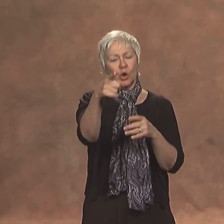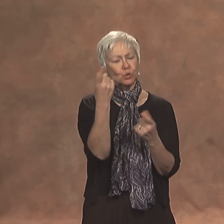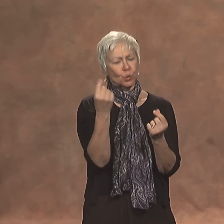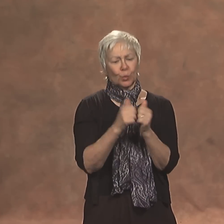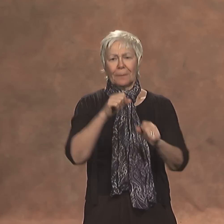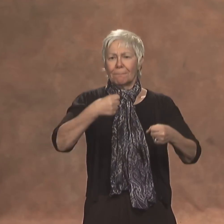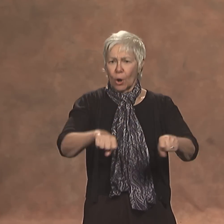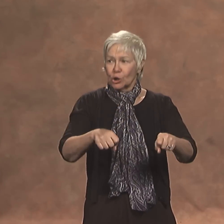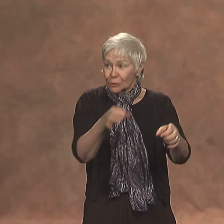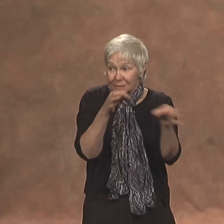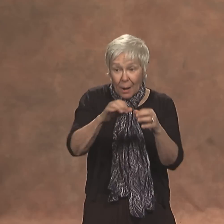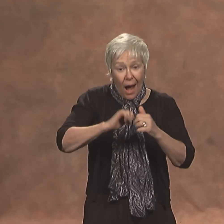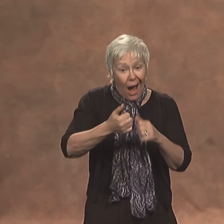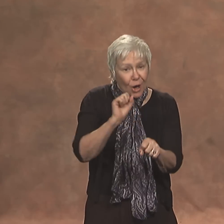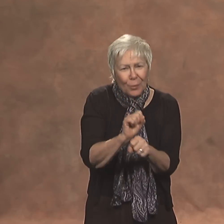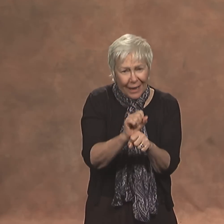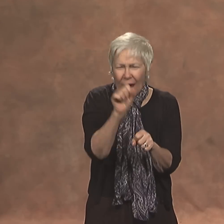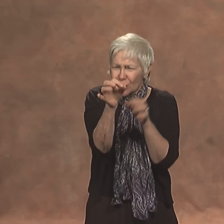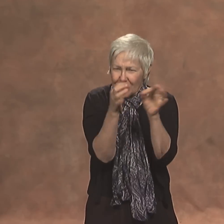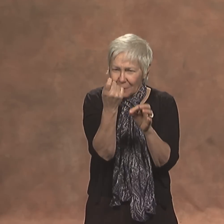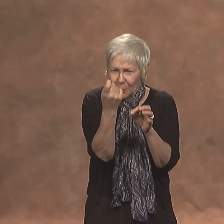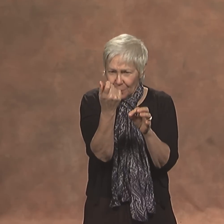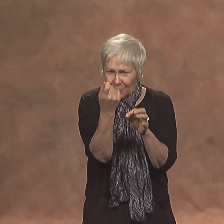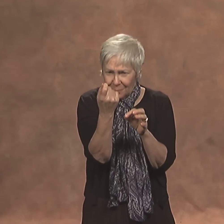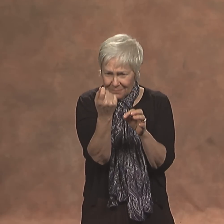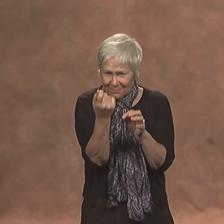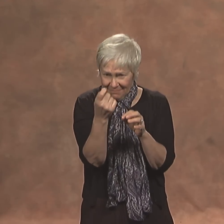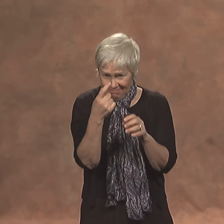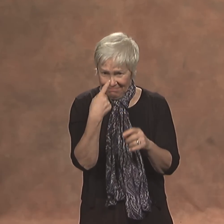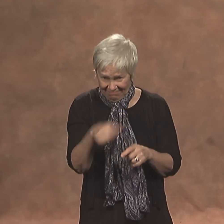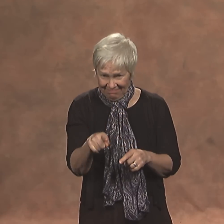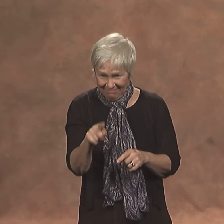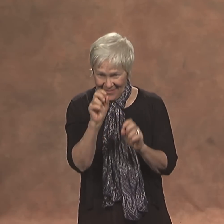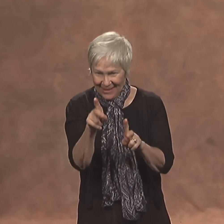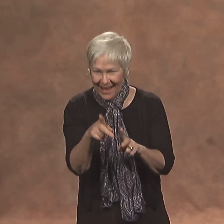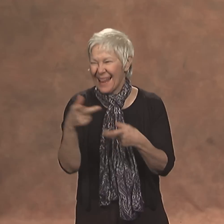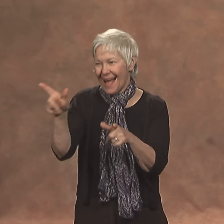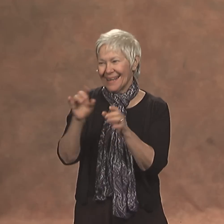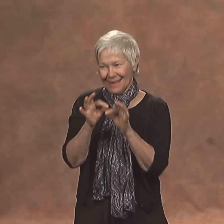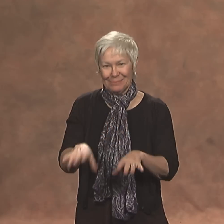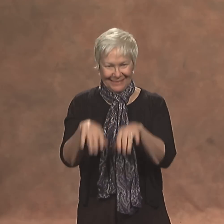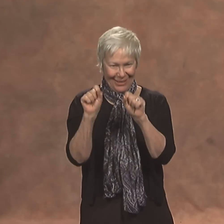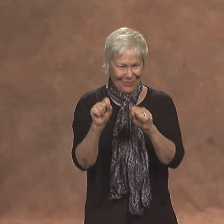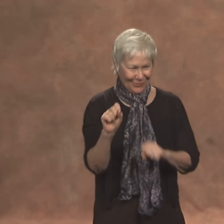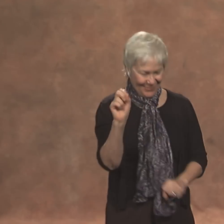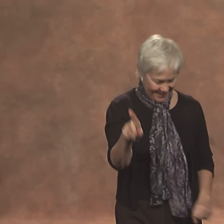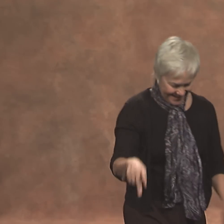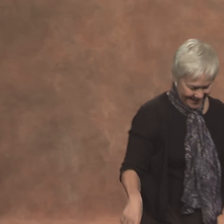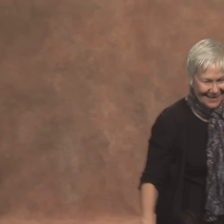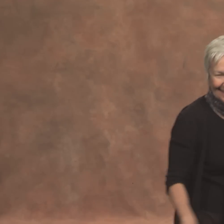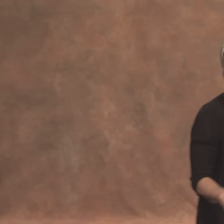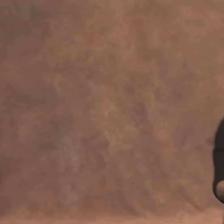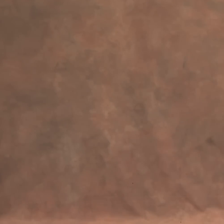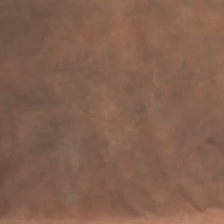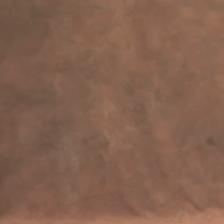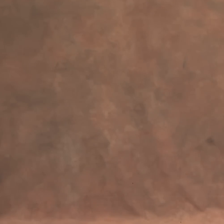give me more of an idea of how you're actually presenting the information, if you could, at this moment?